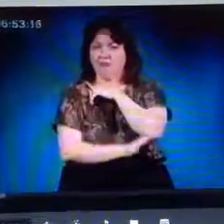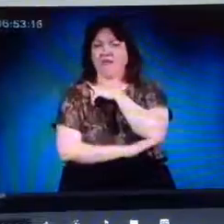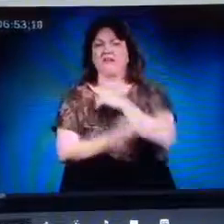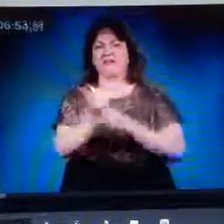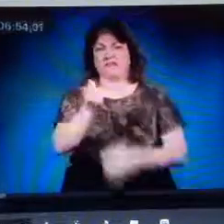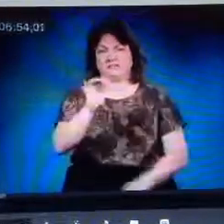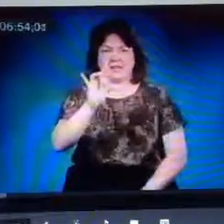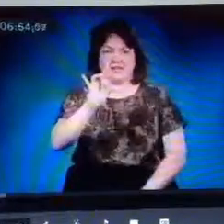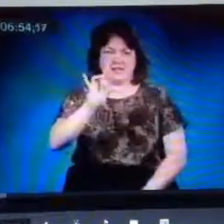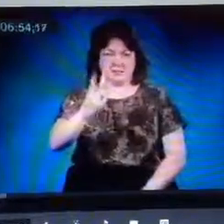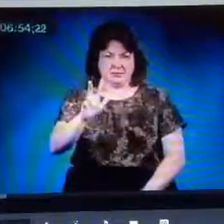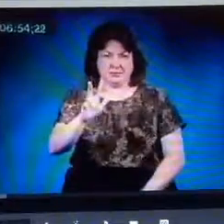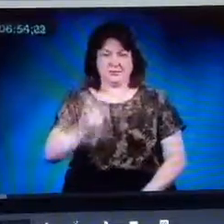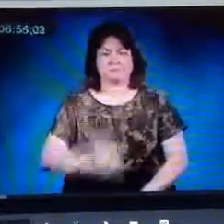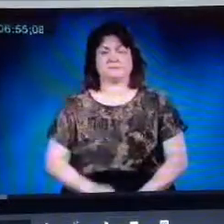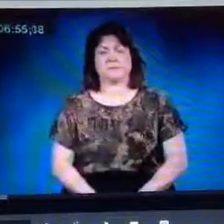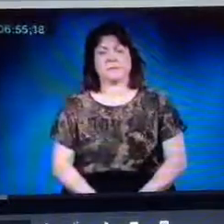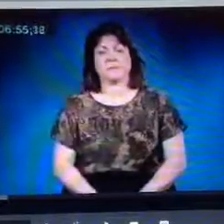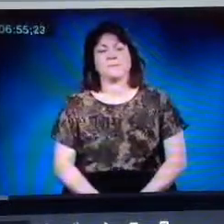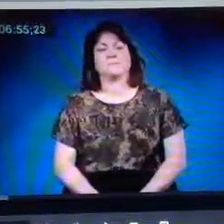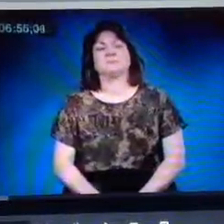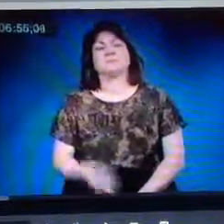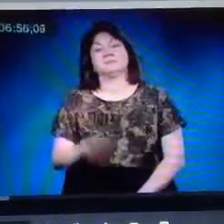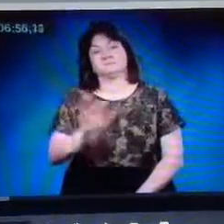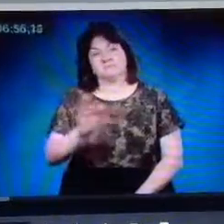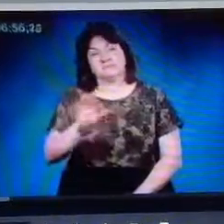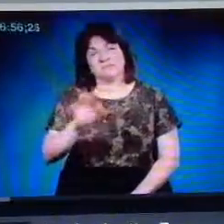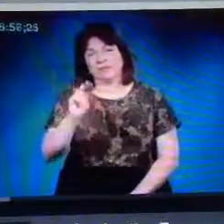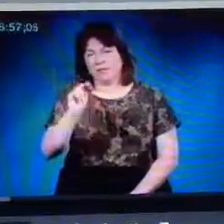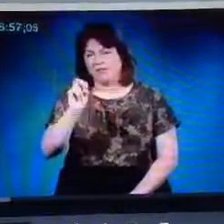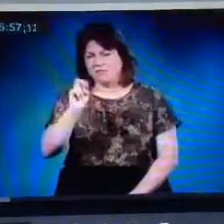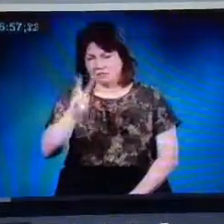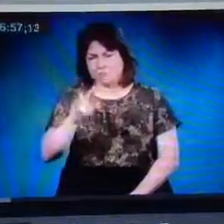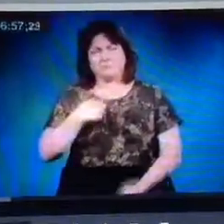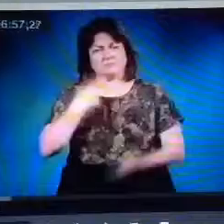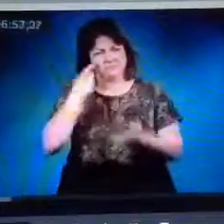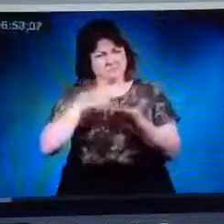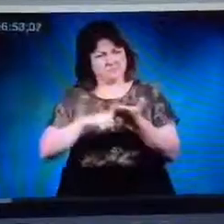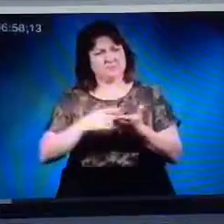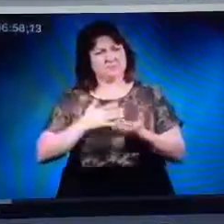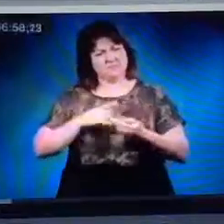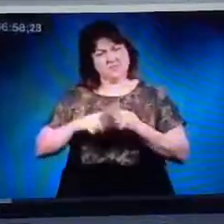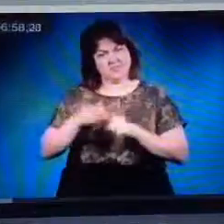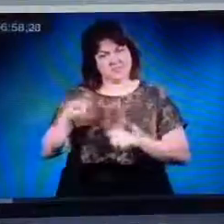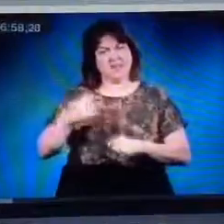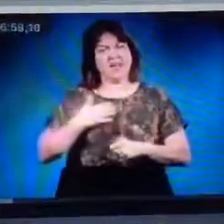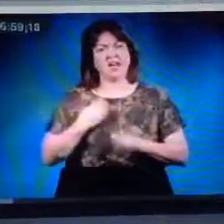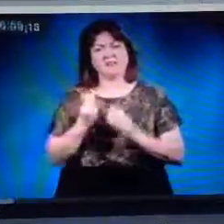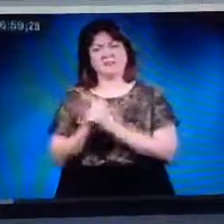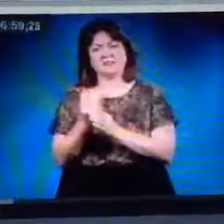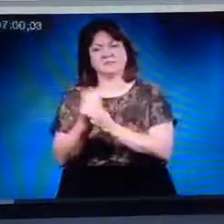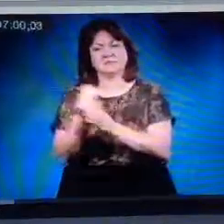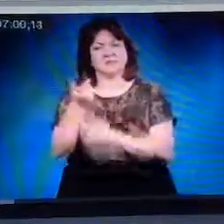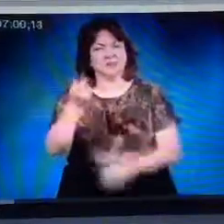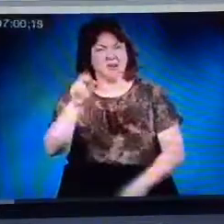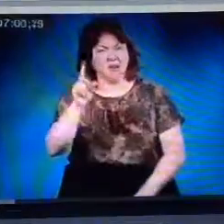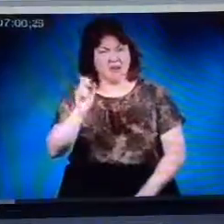At that time, it was the fall of about 1983, and it was in November, and I noticed that my friend's